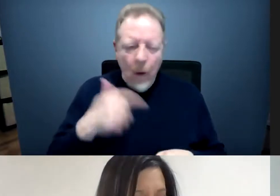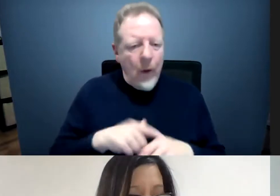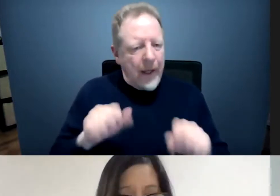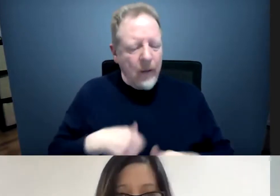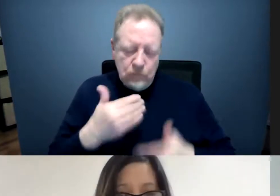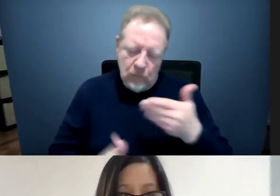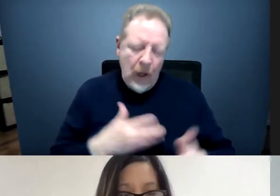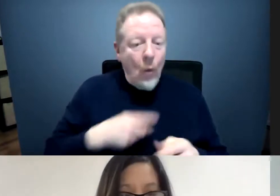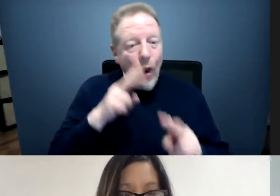forward to this